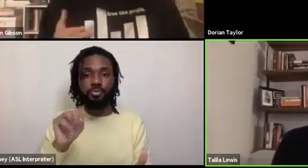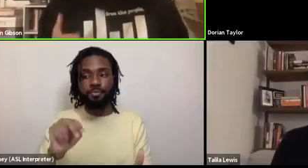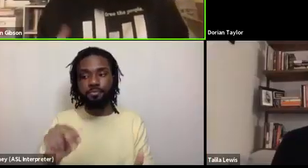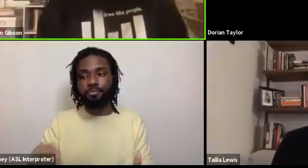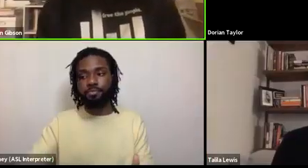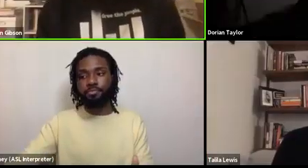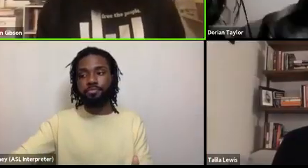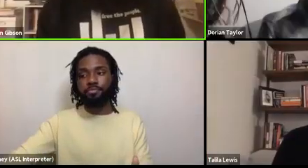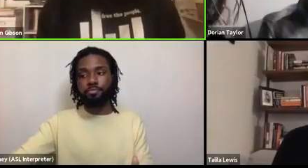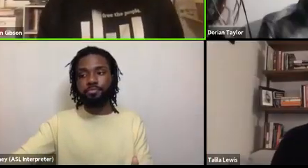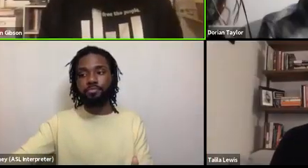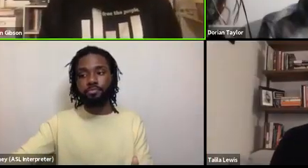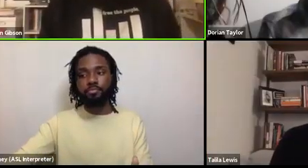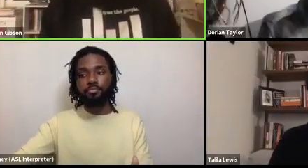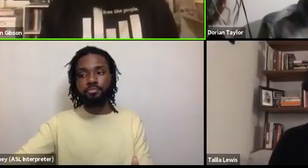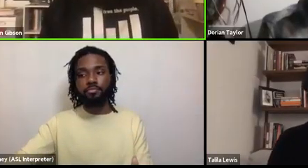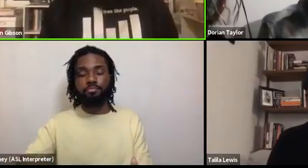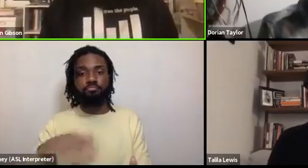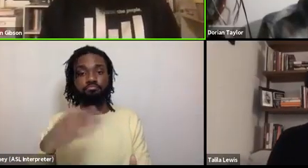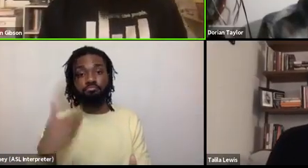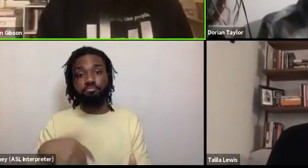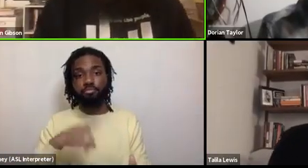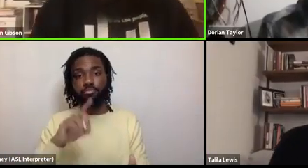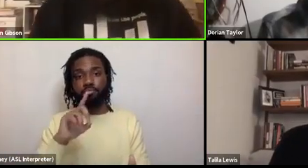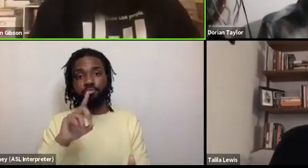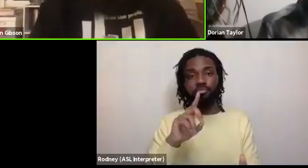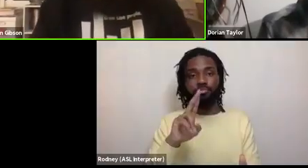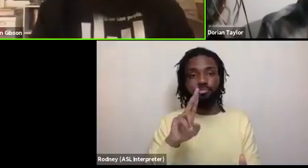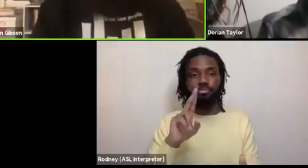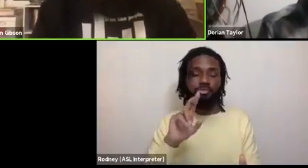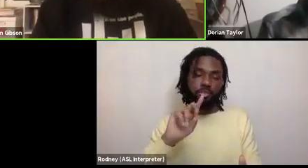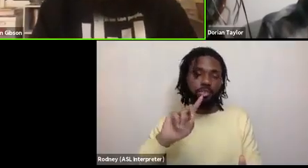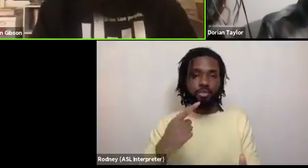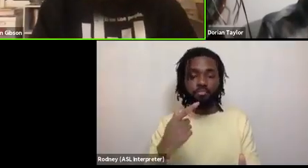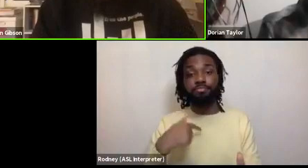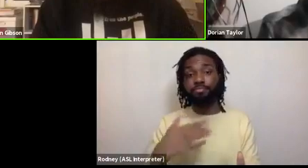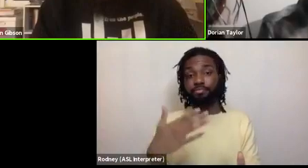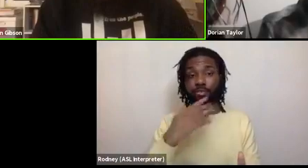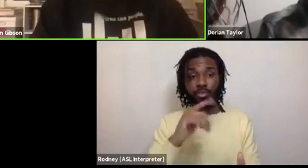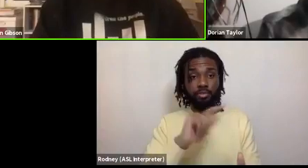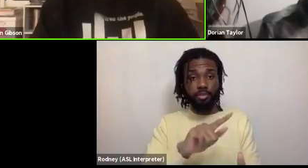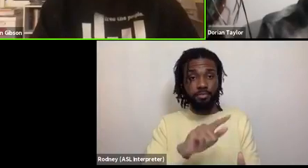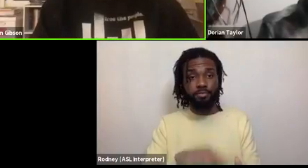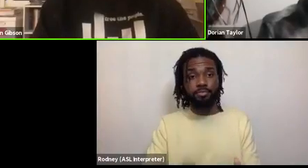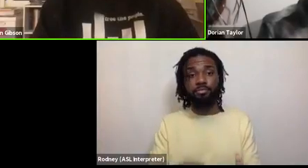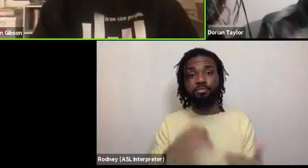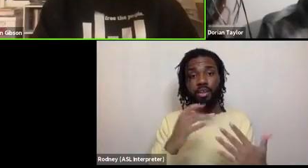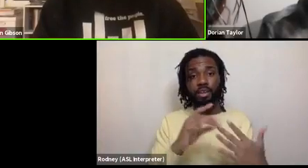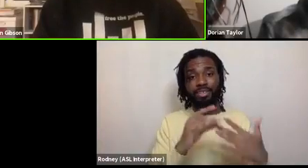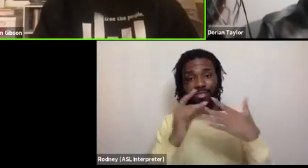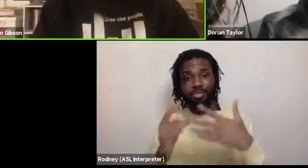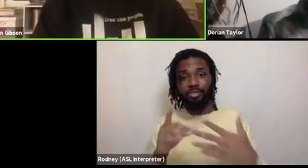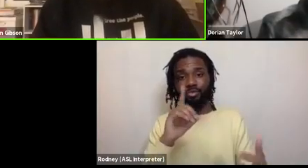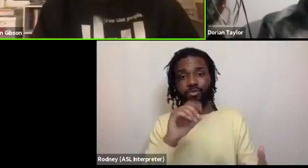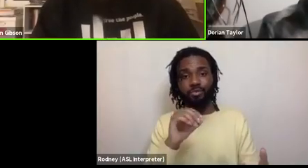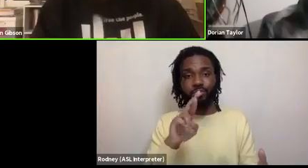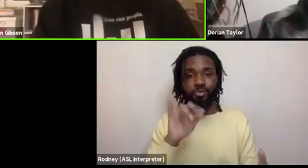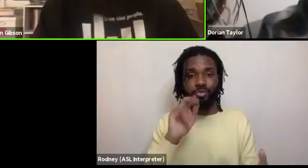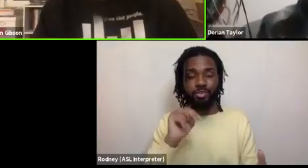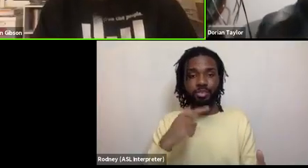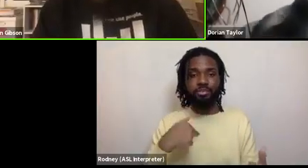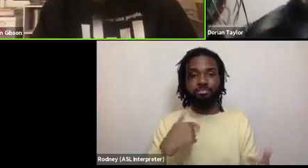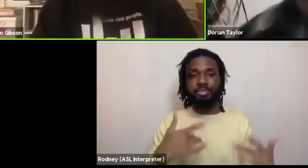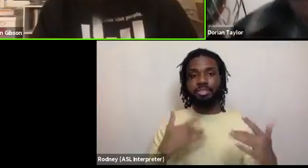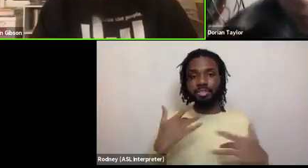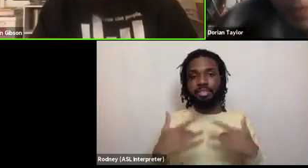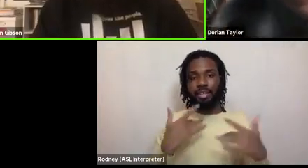This is Dustin. Thank you, TL. And that leads us right into Dorian. I'm super excited